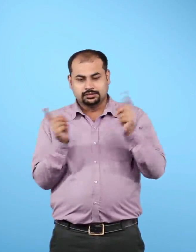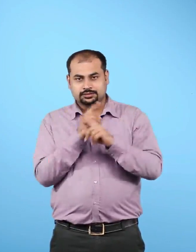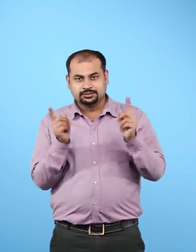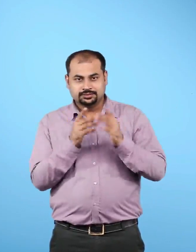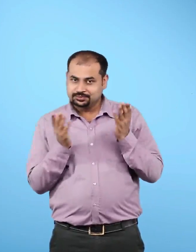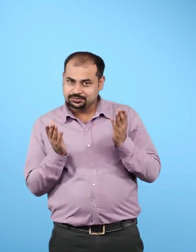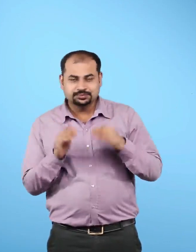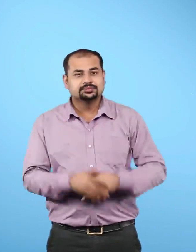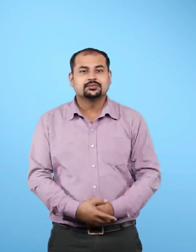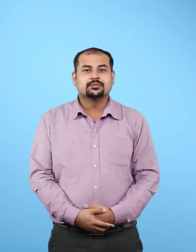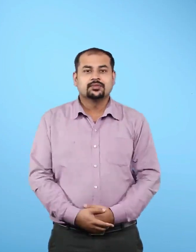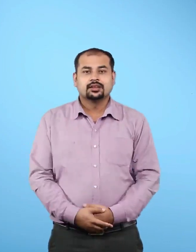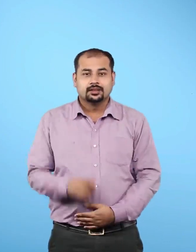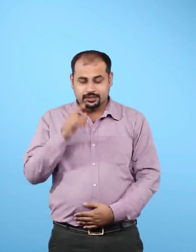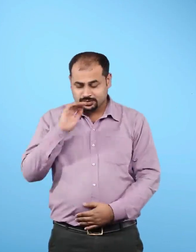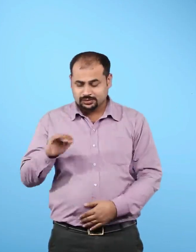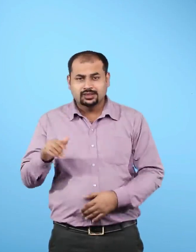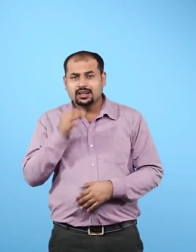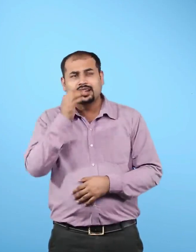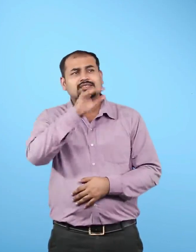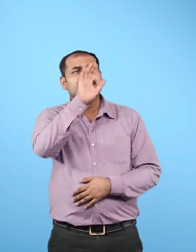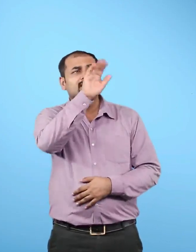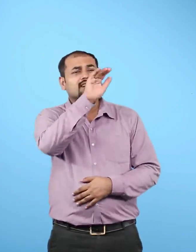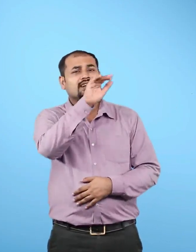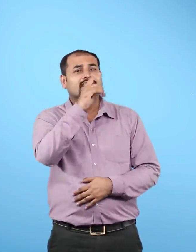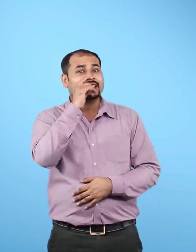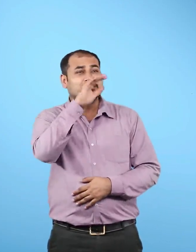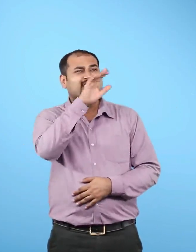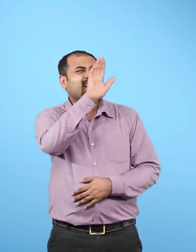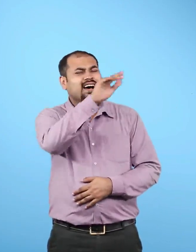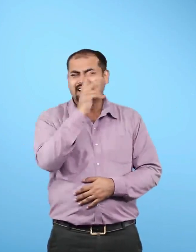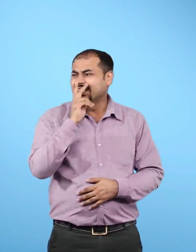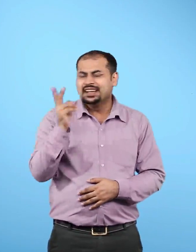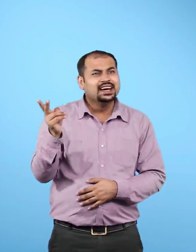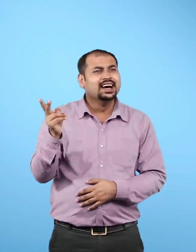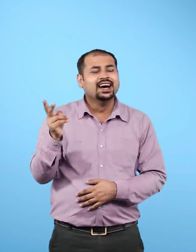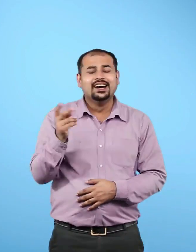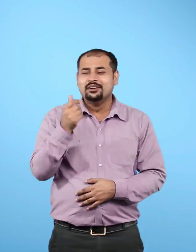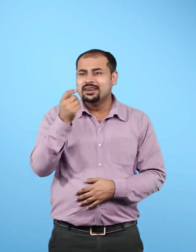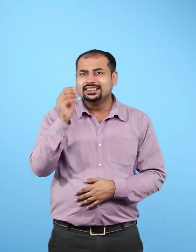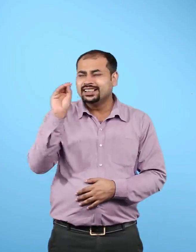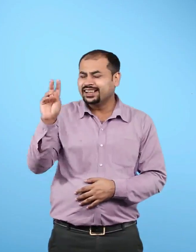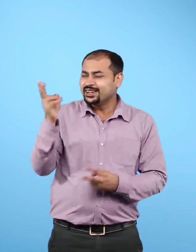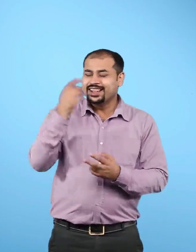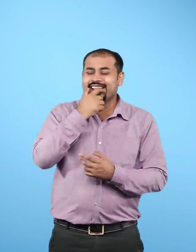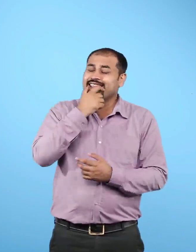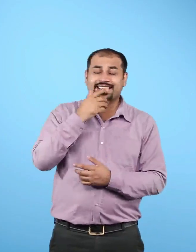other. The girl says, "Look at this funny price.